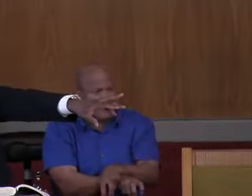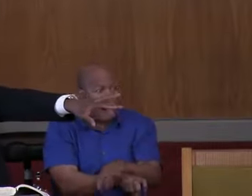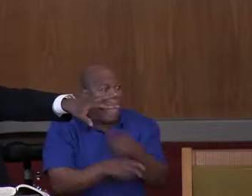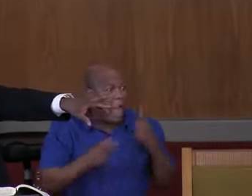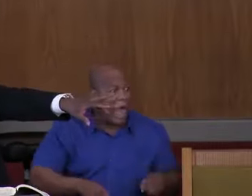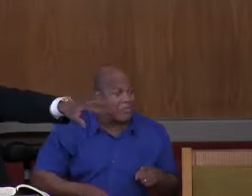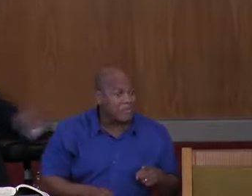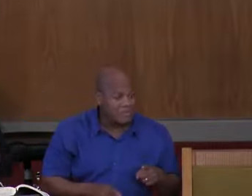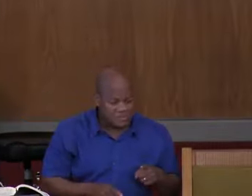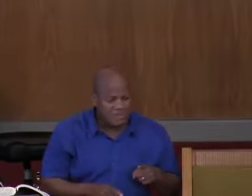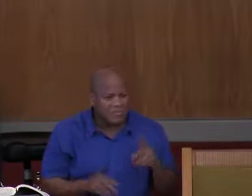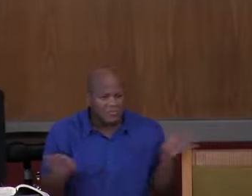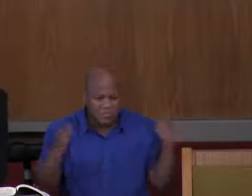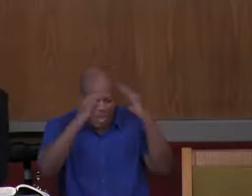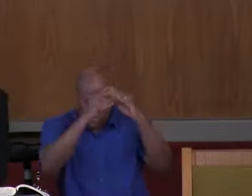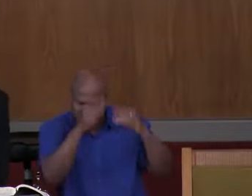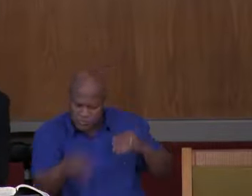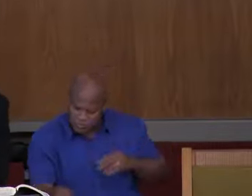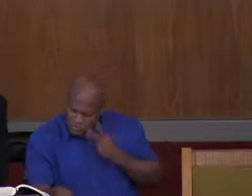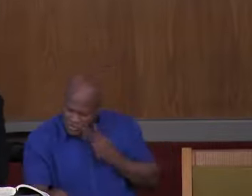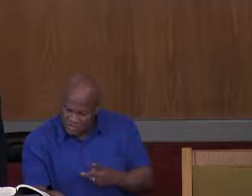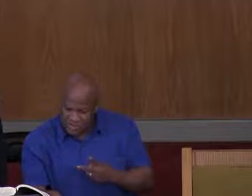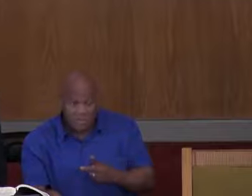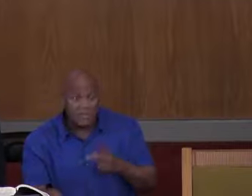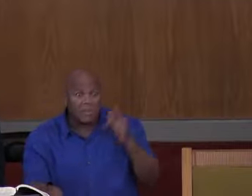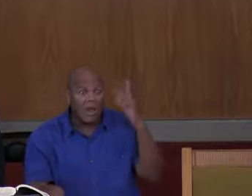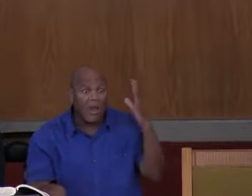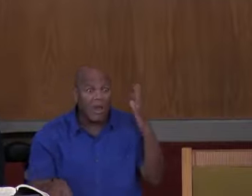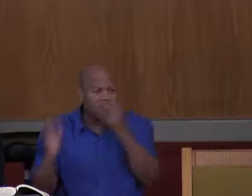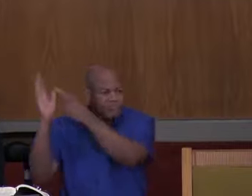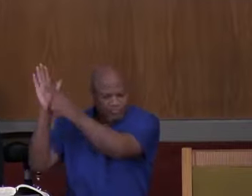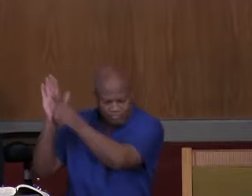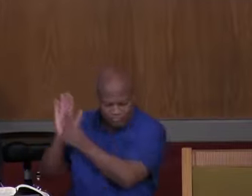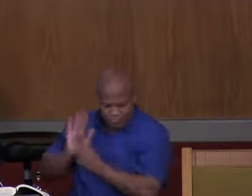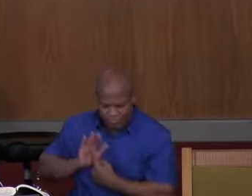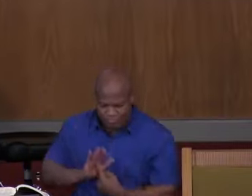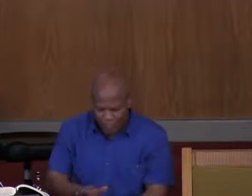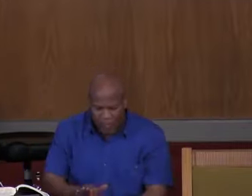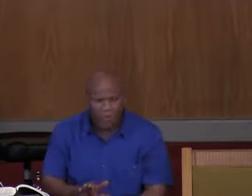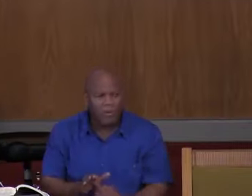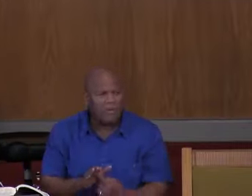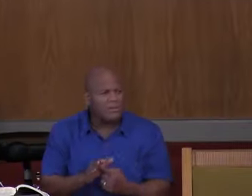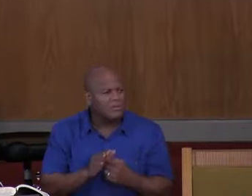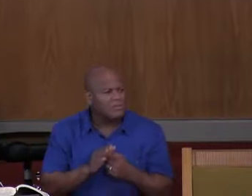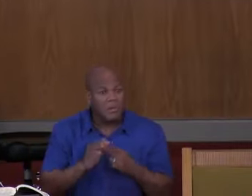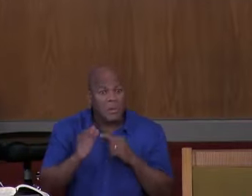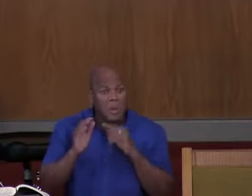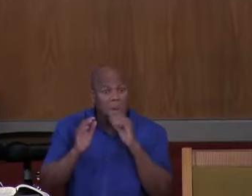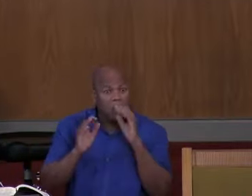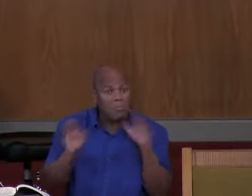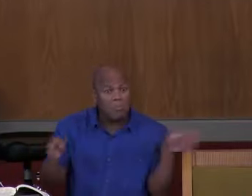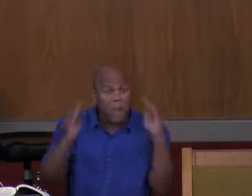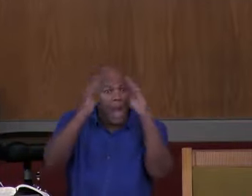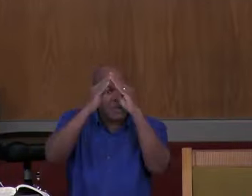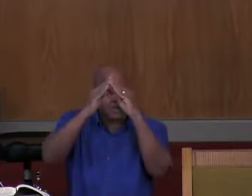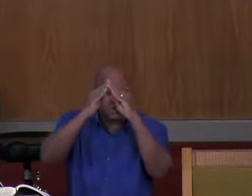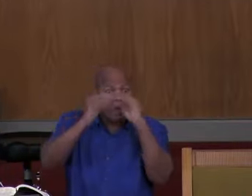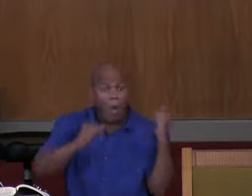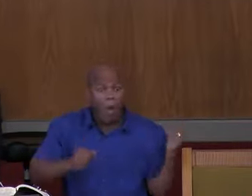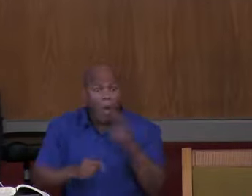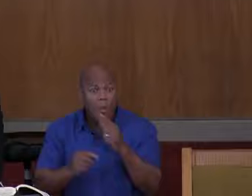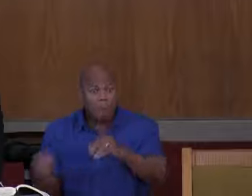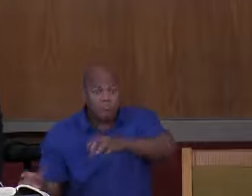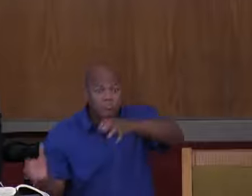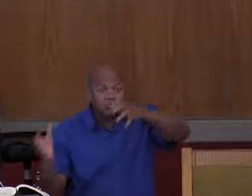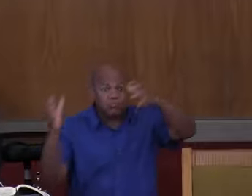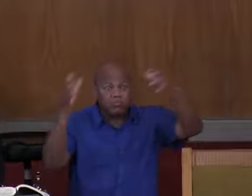things. At the foot of the mountain, God will take you some places. Not all mountains need to be moved.